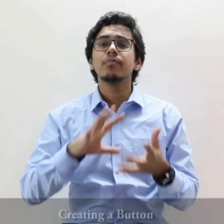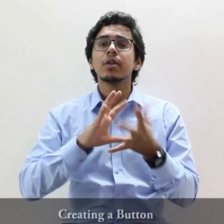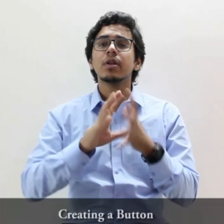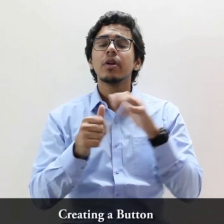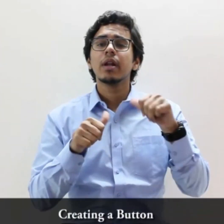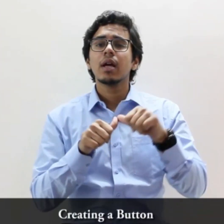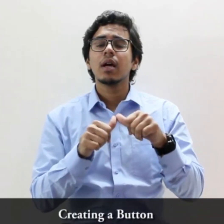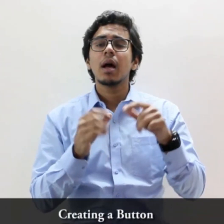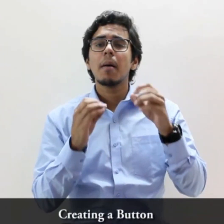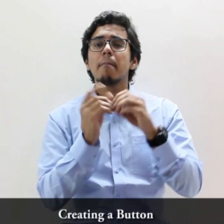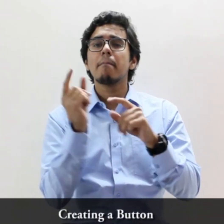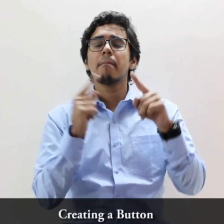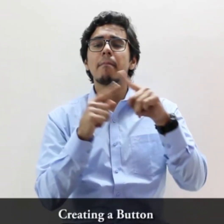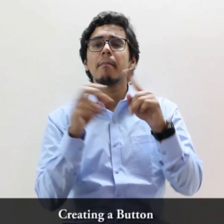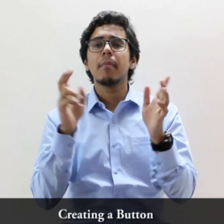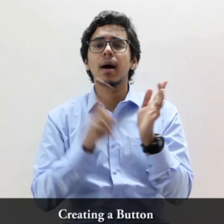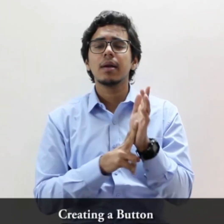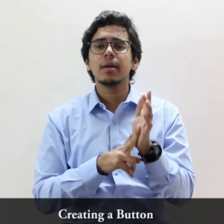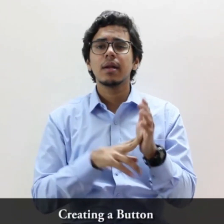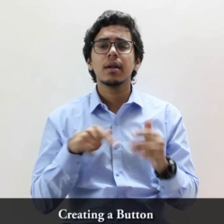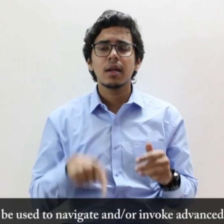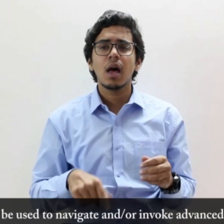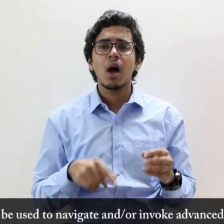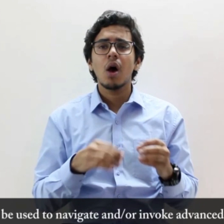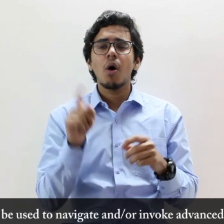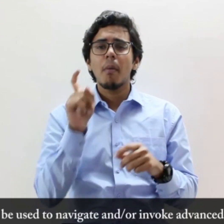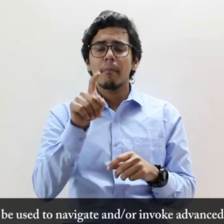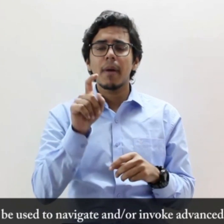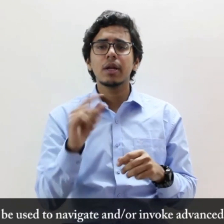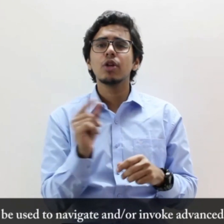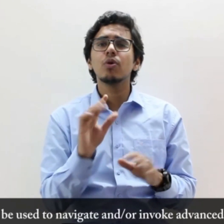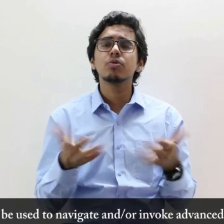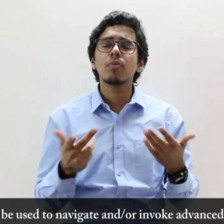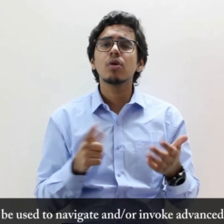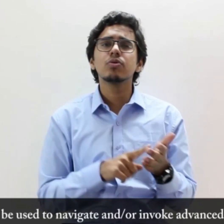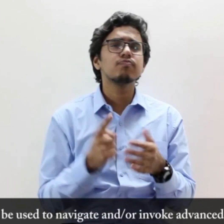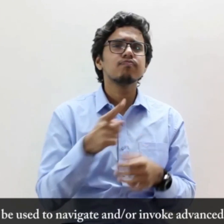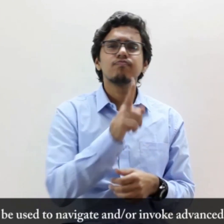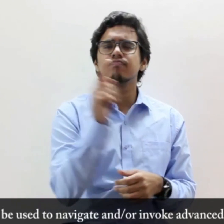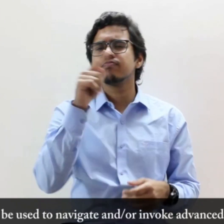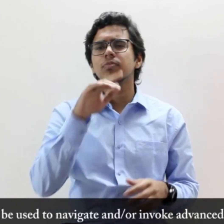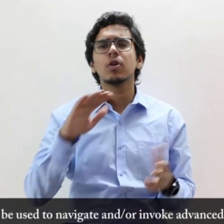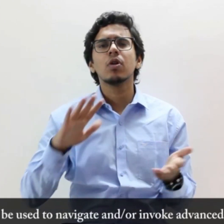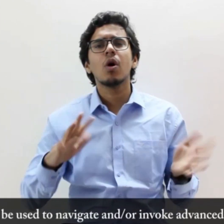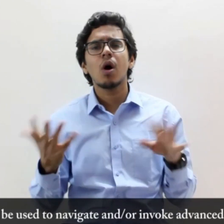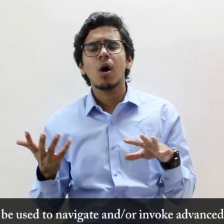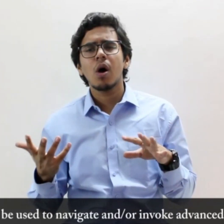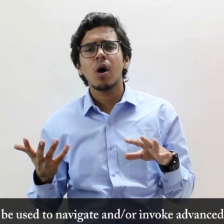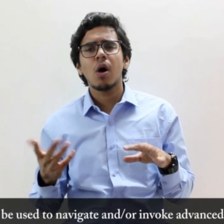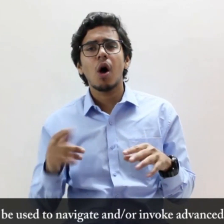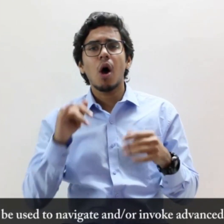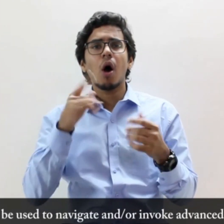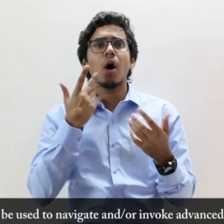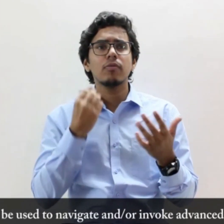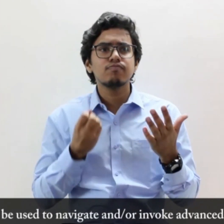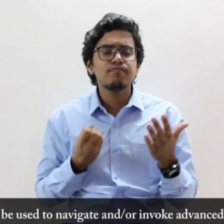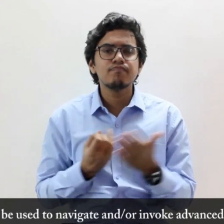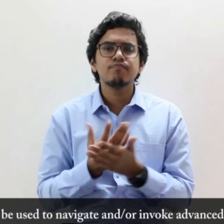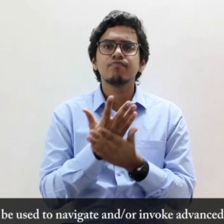Creating a button. Buttons can be used to navigate and or invoke advanced